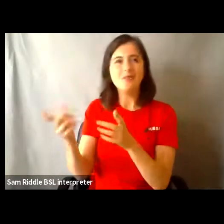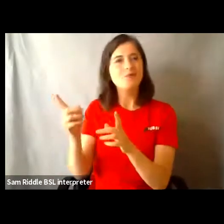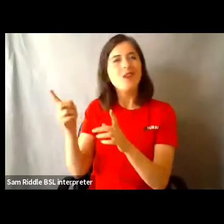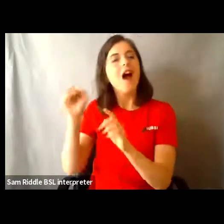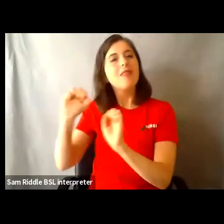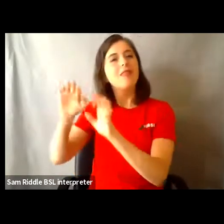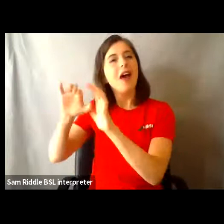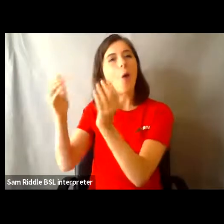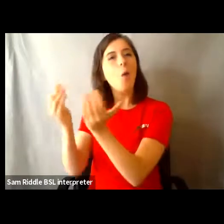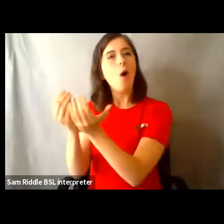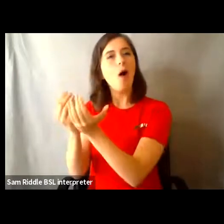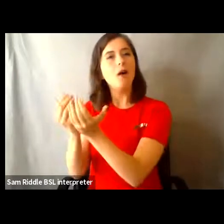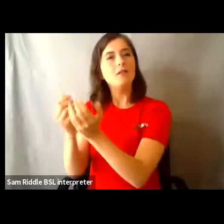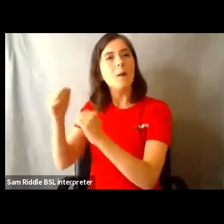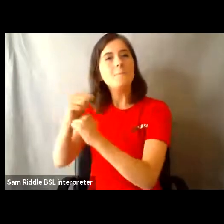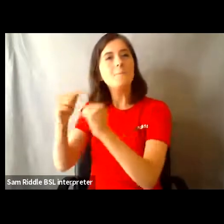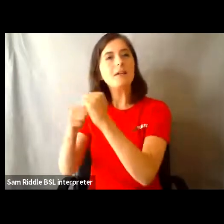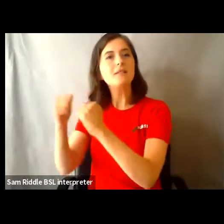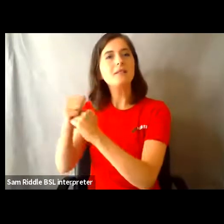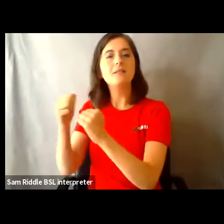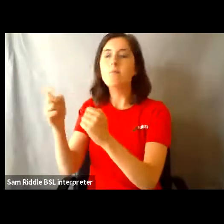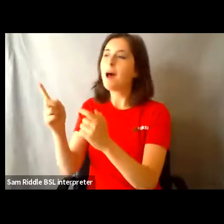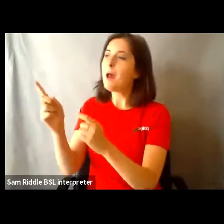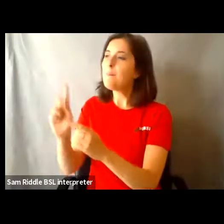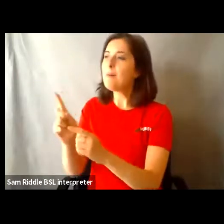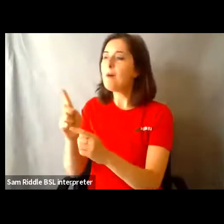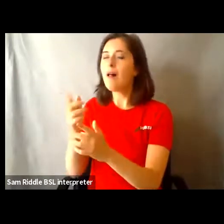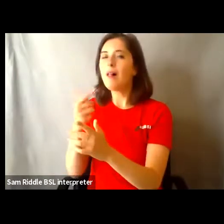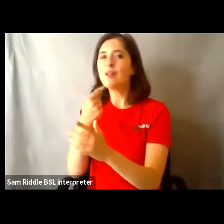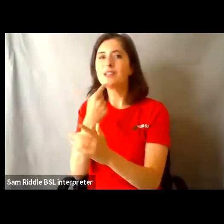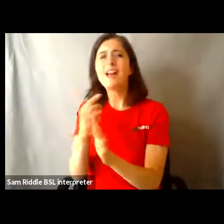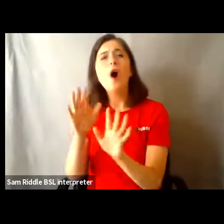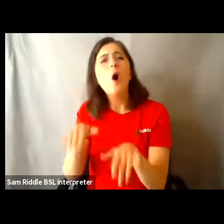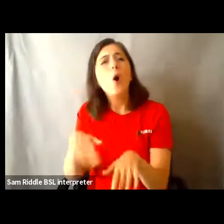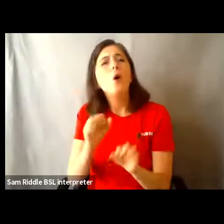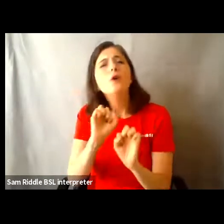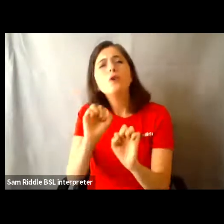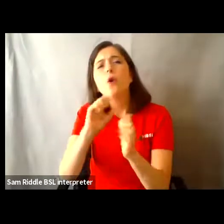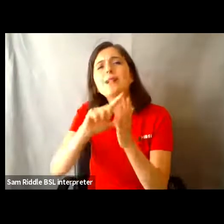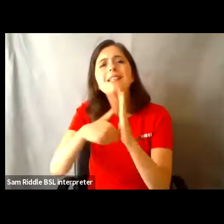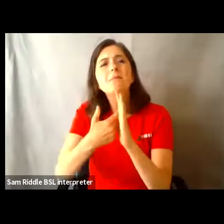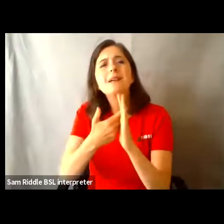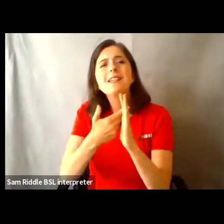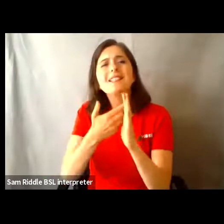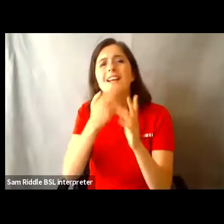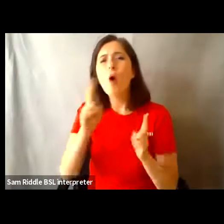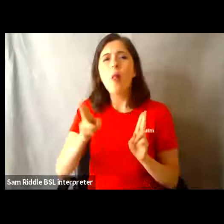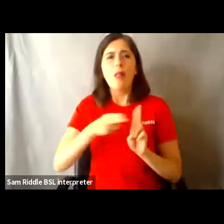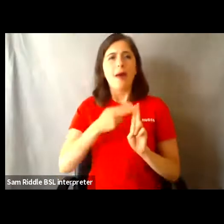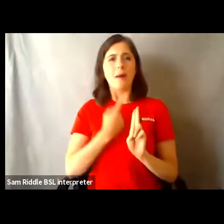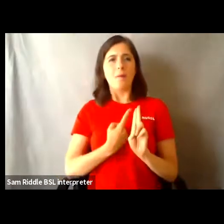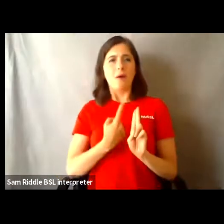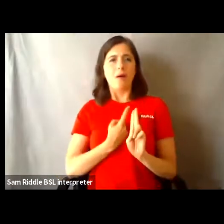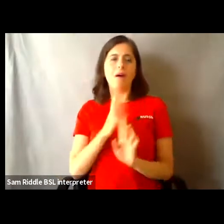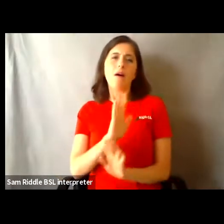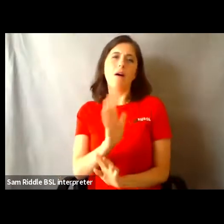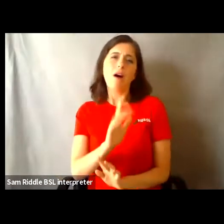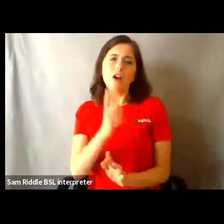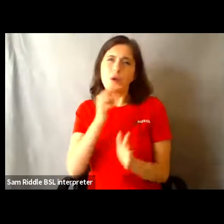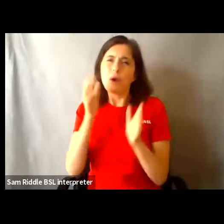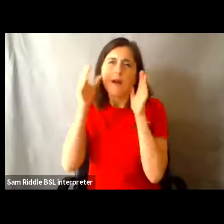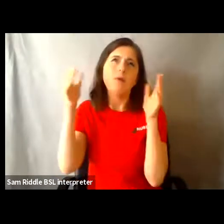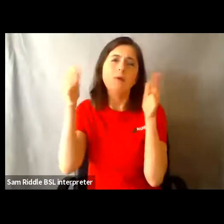be PC, where they say, your disability doesn't define you. You can do anything if you put your mind to it, and you are such